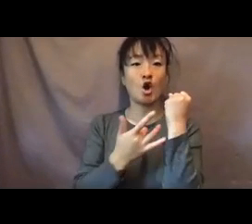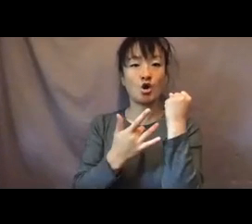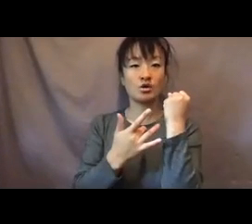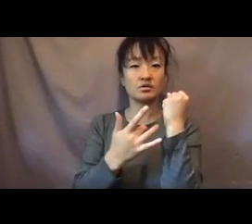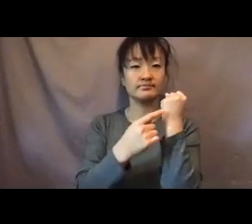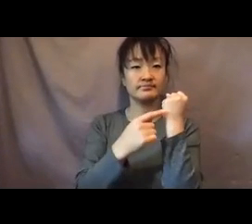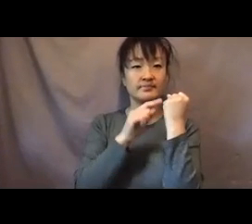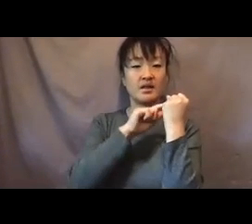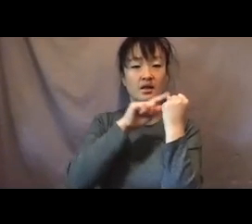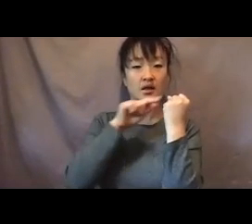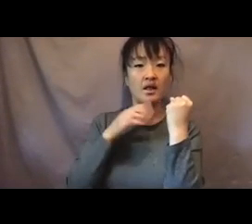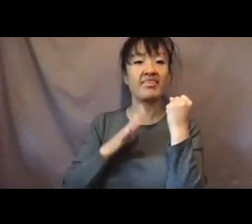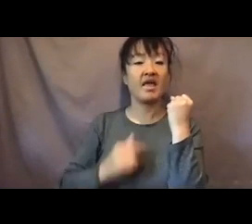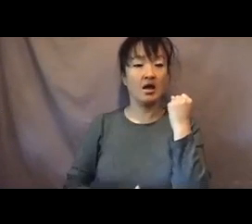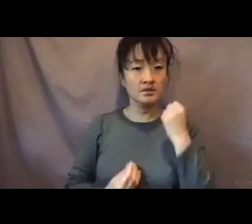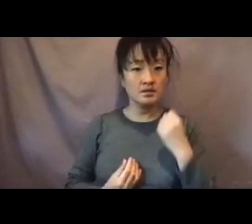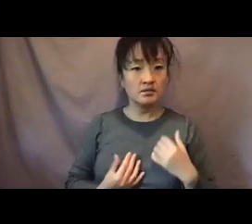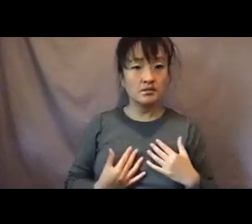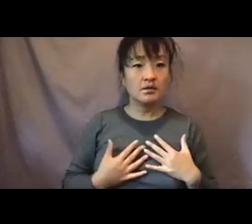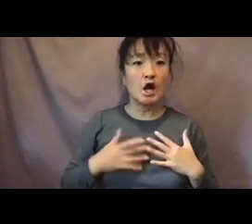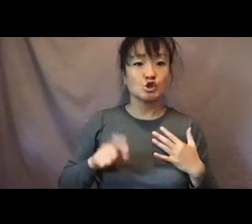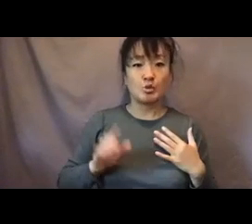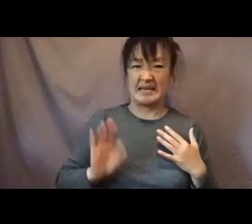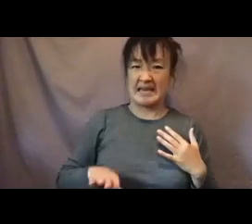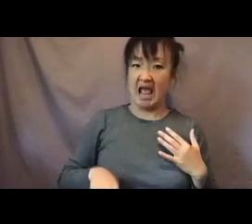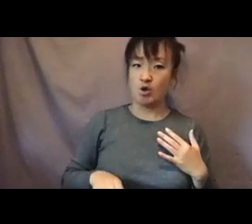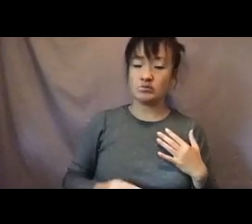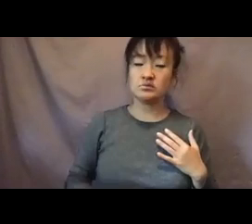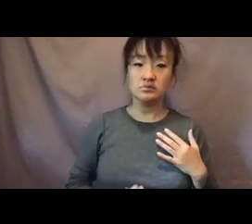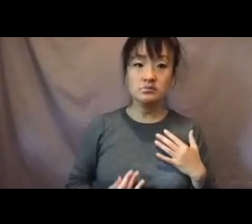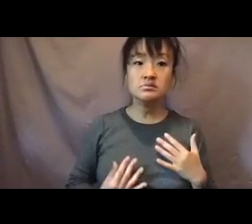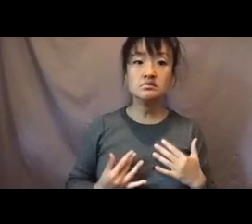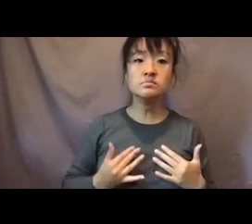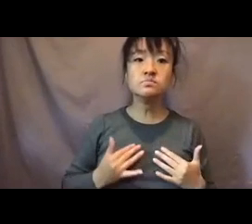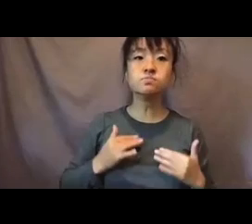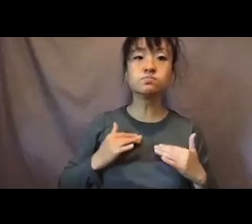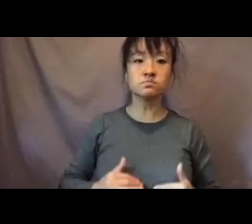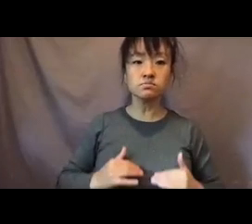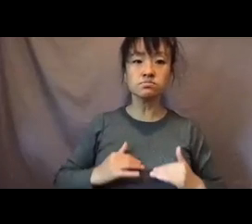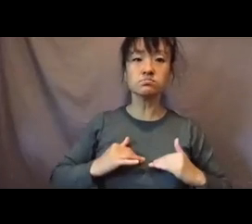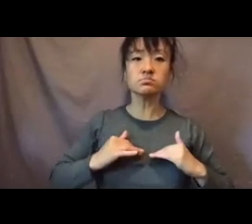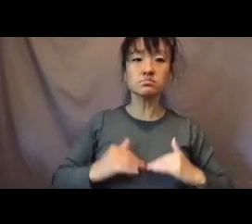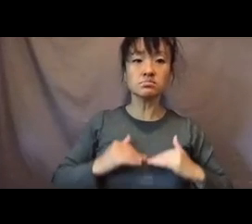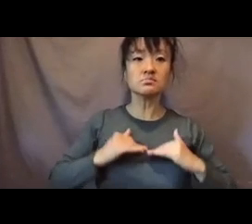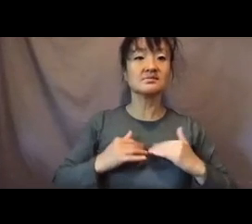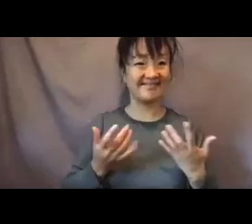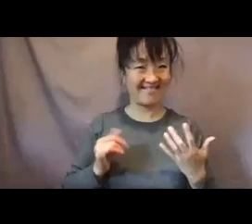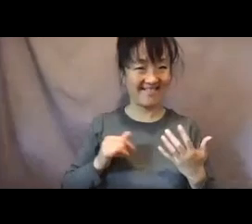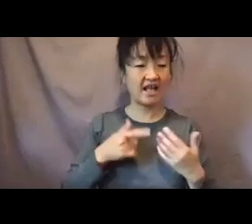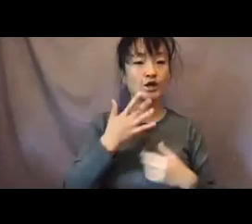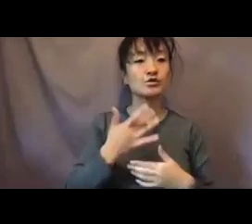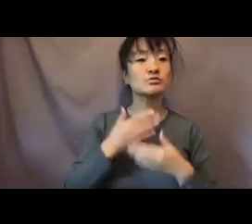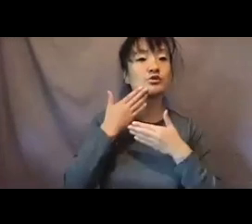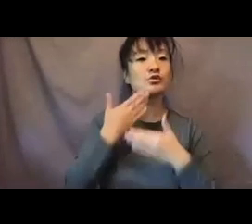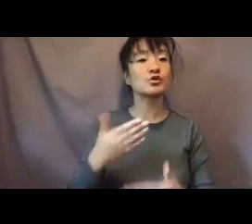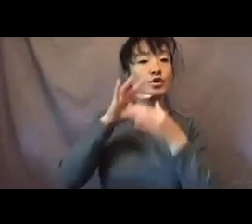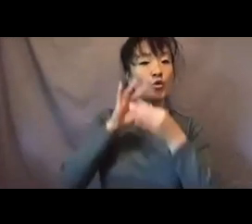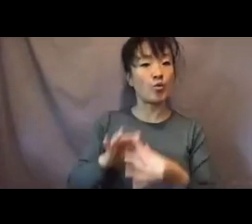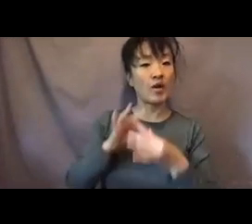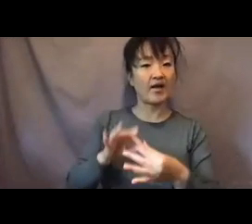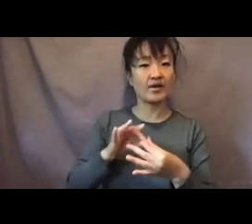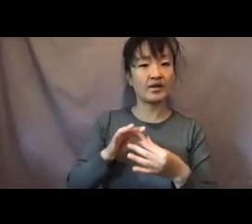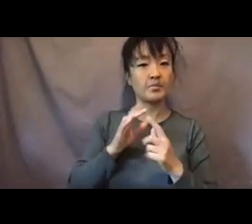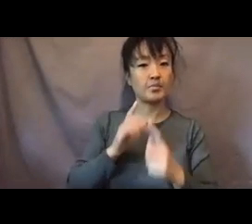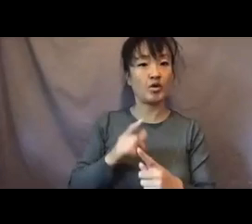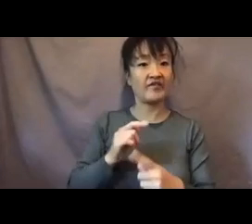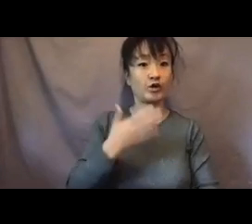of like upsurge of stuff that's supposed to be down that's sort of coming up. This is a very good grounding point. So if it's good for nausea and vomiting, it's also good for